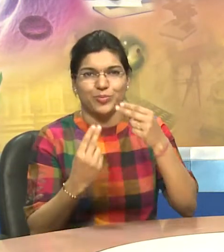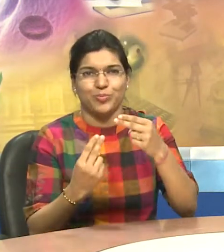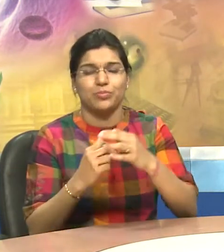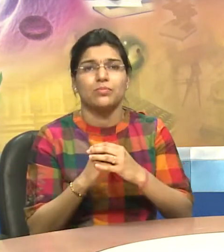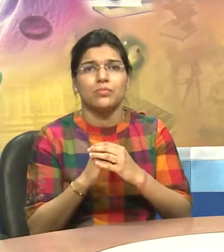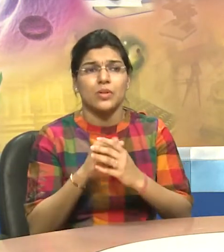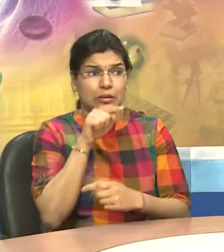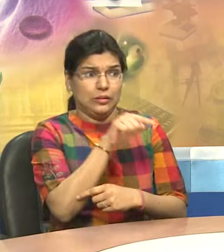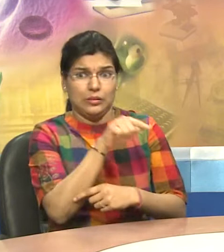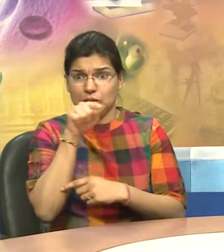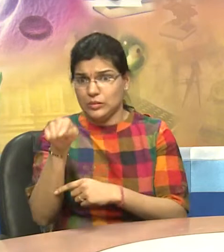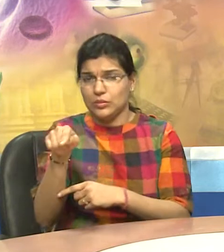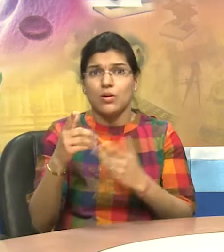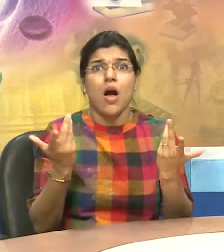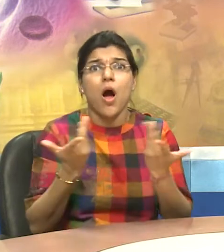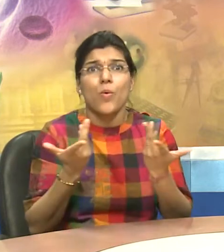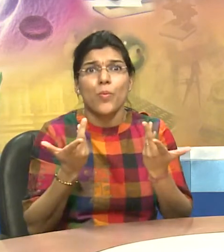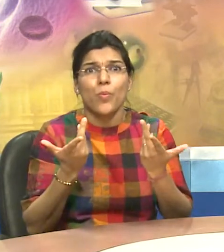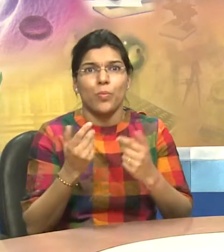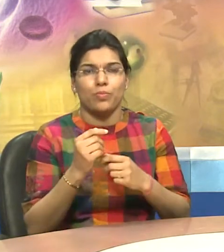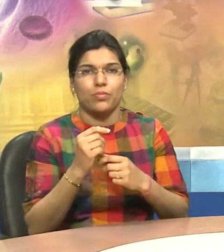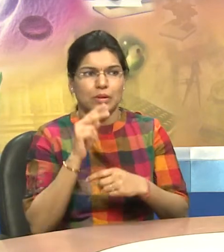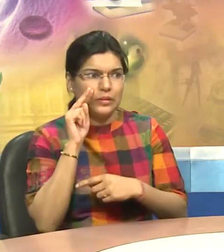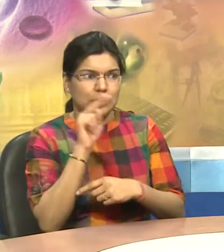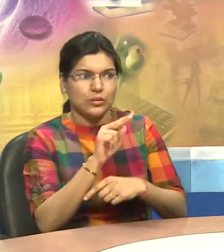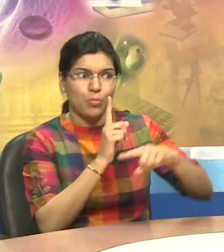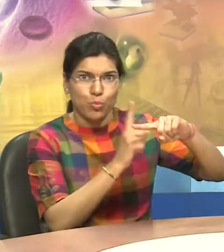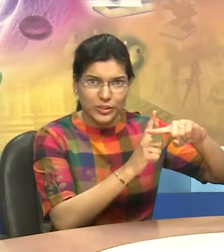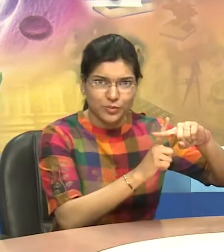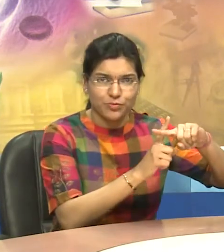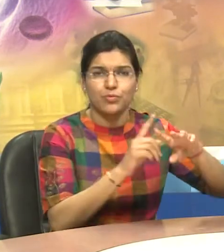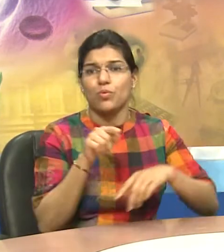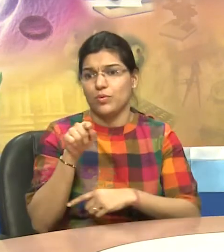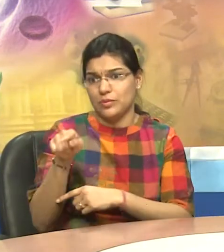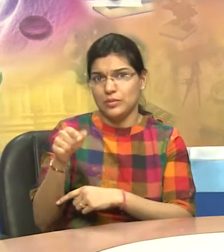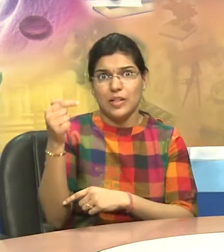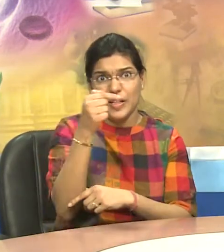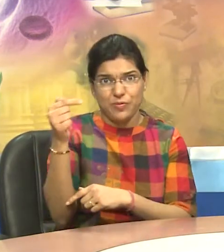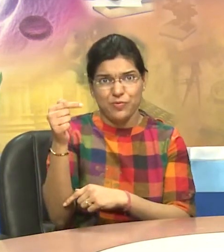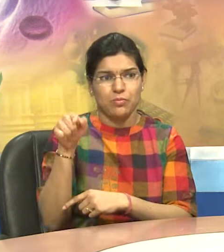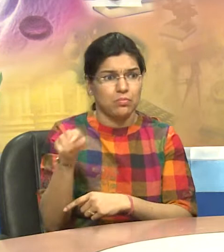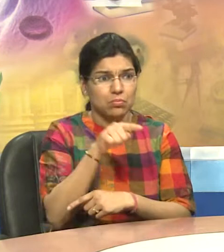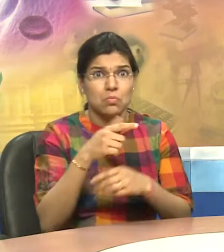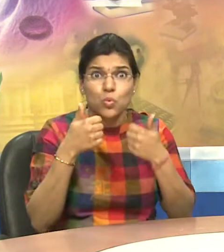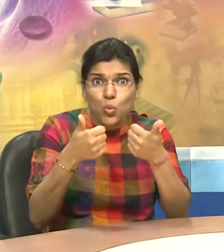will explain it further, how to differentiate between sounds, positive sounds and negative